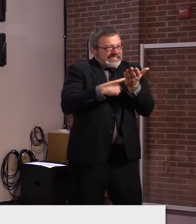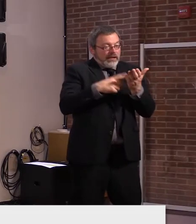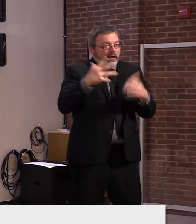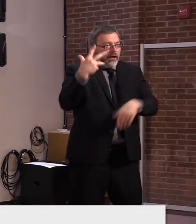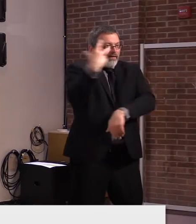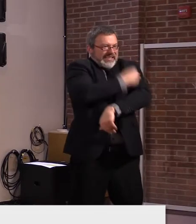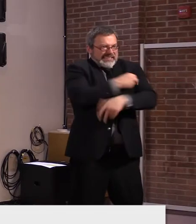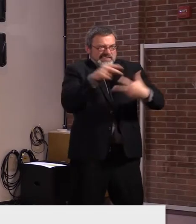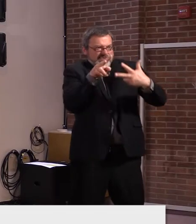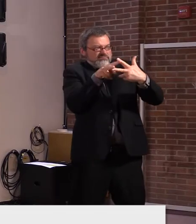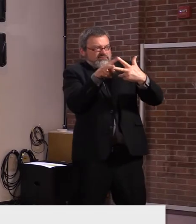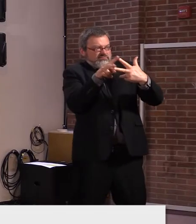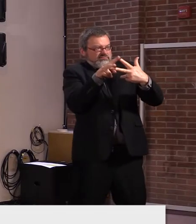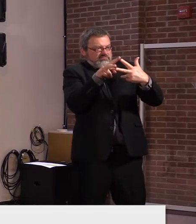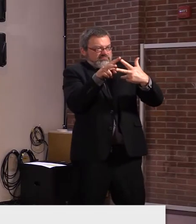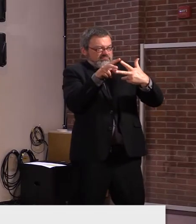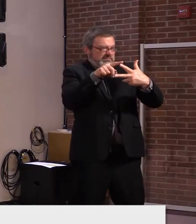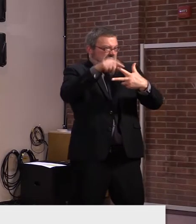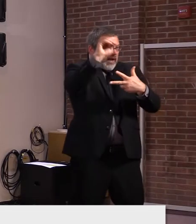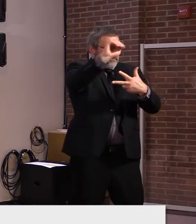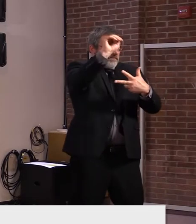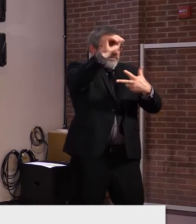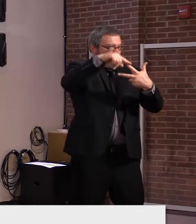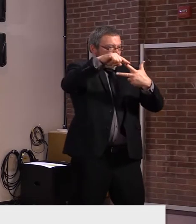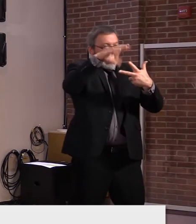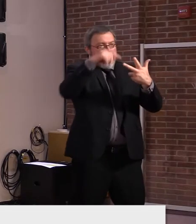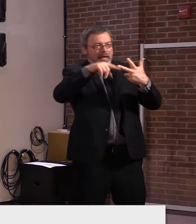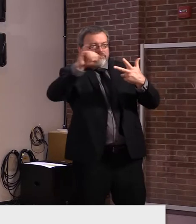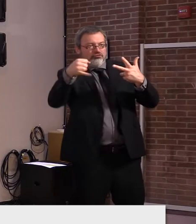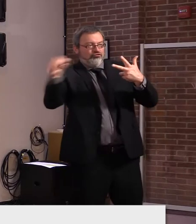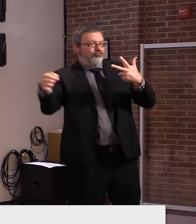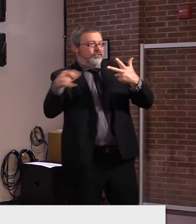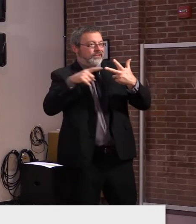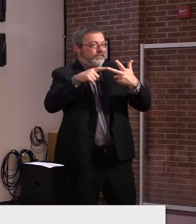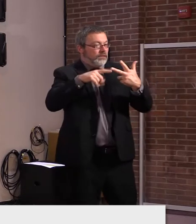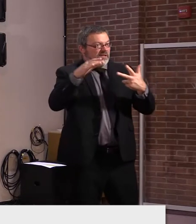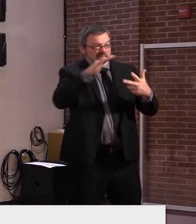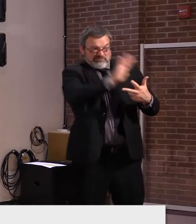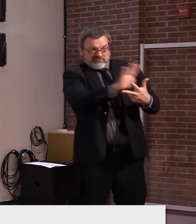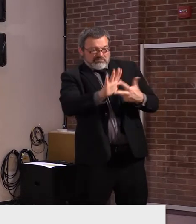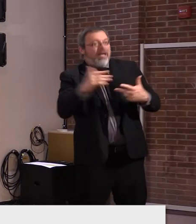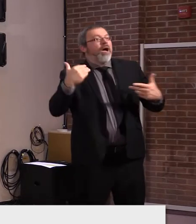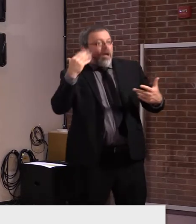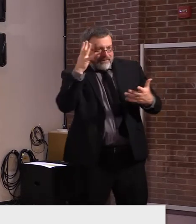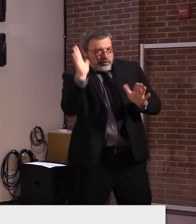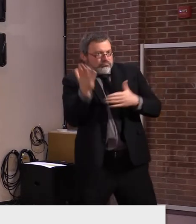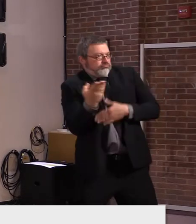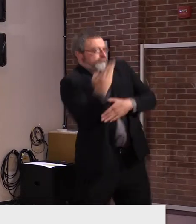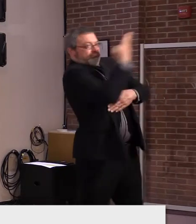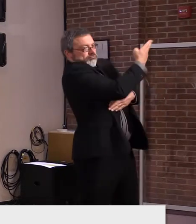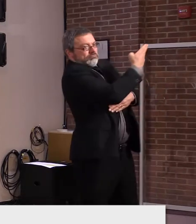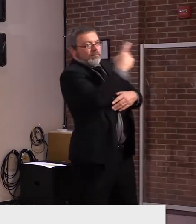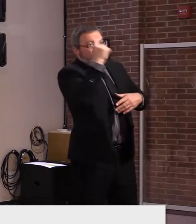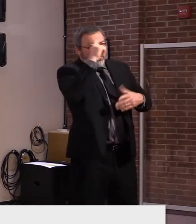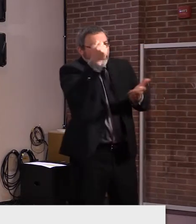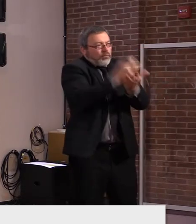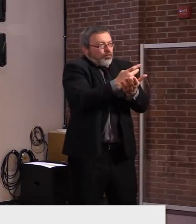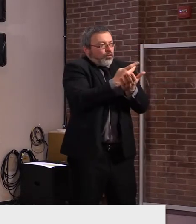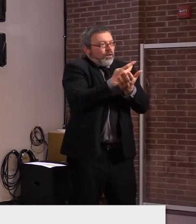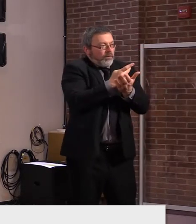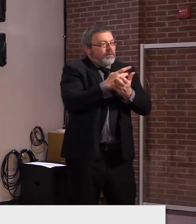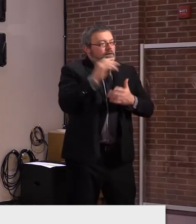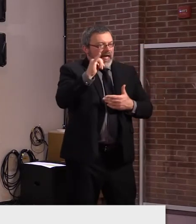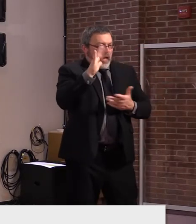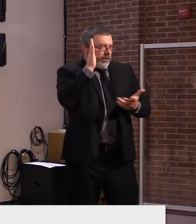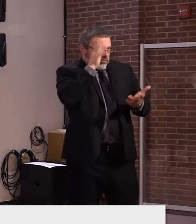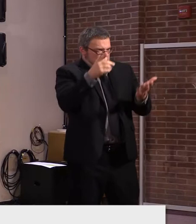October 14th, they will discuss Moderna boosters. On October 15th, they'll discuss Johnson & Johnson boosters as well